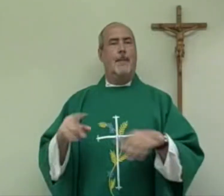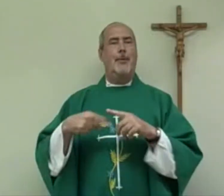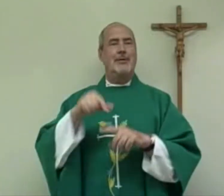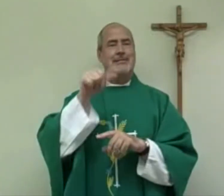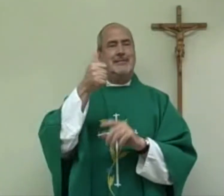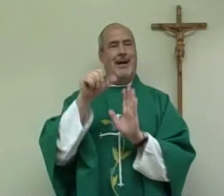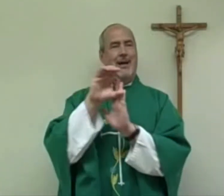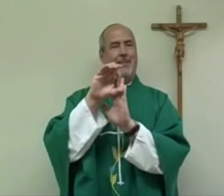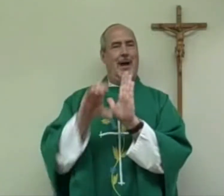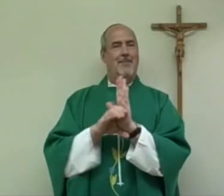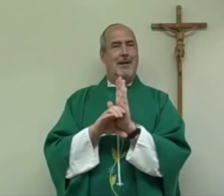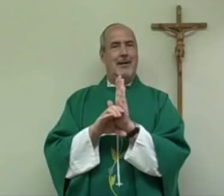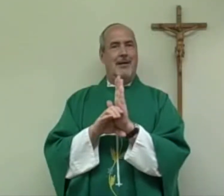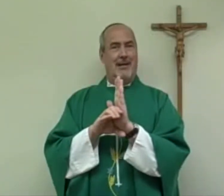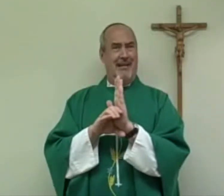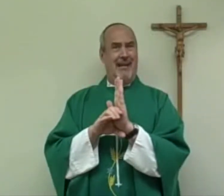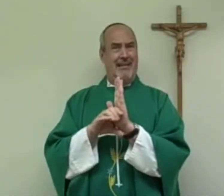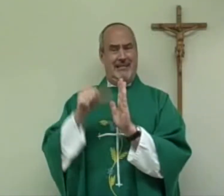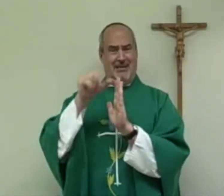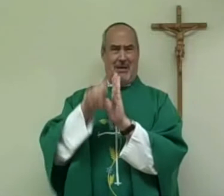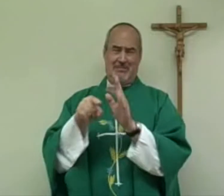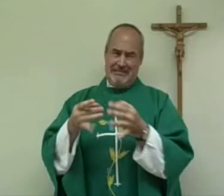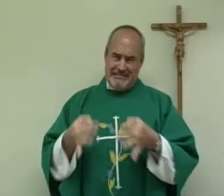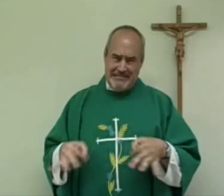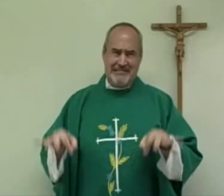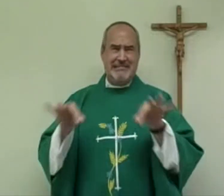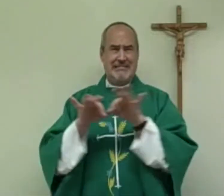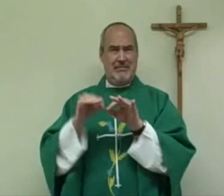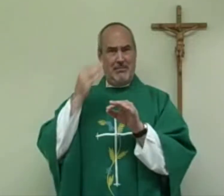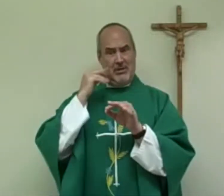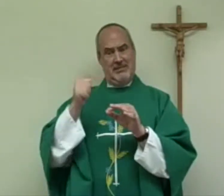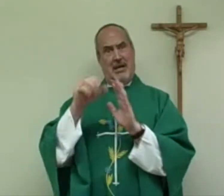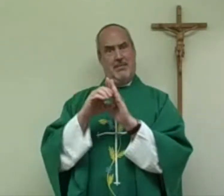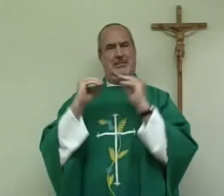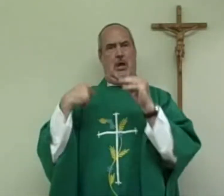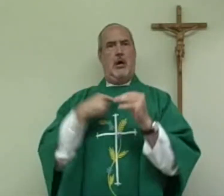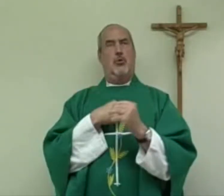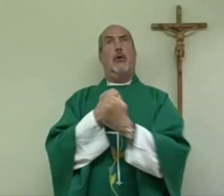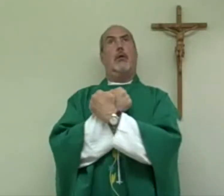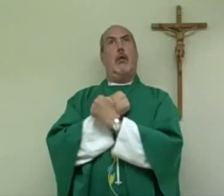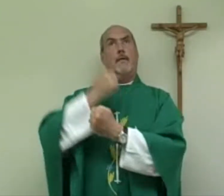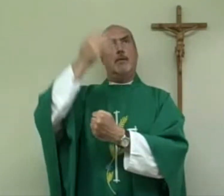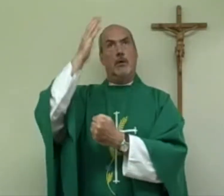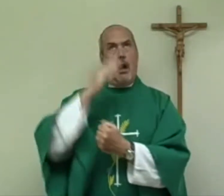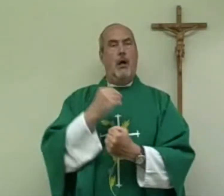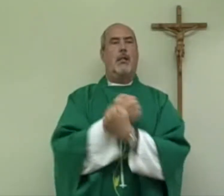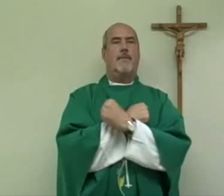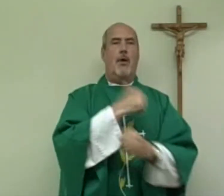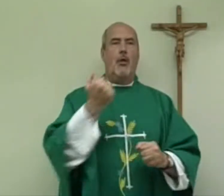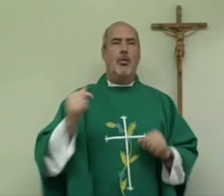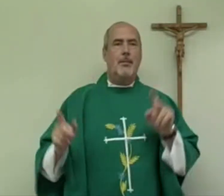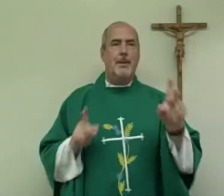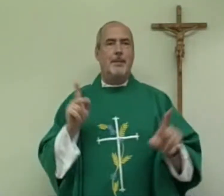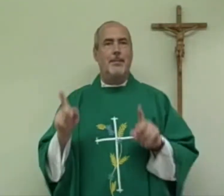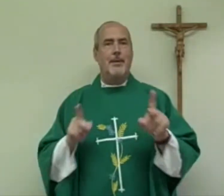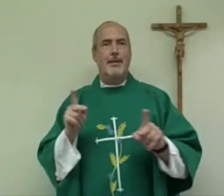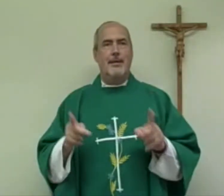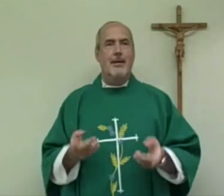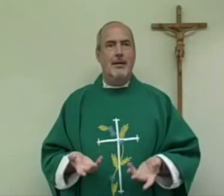not teaching their children about the Ten Commandments, which are so important because it teaches us and